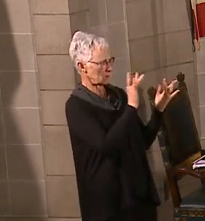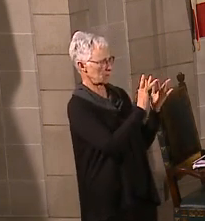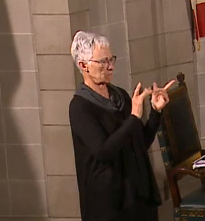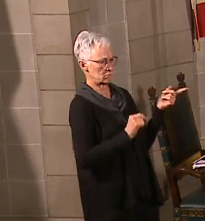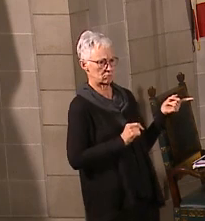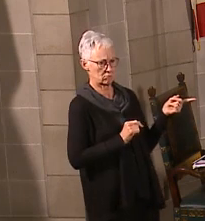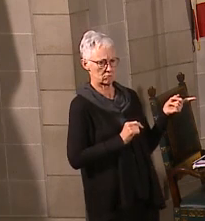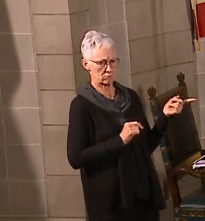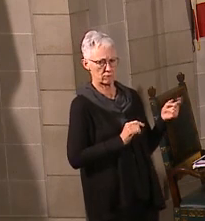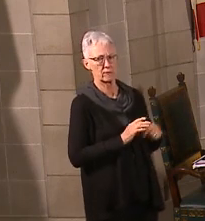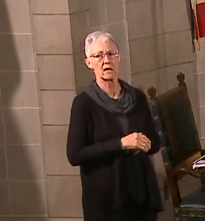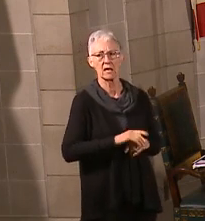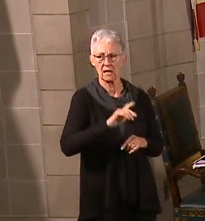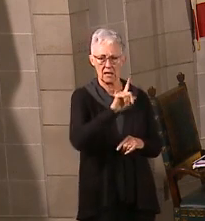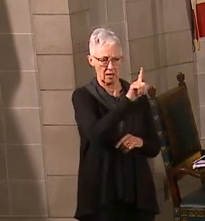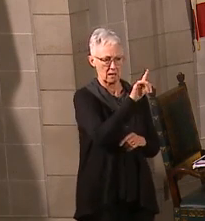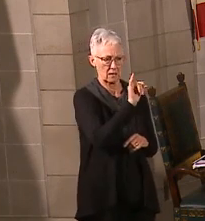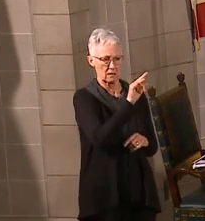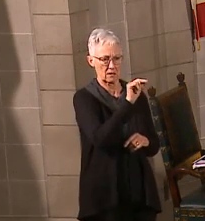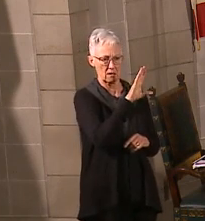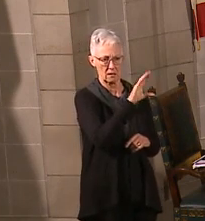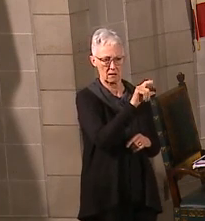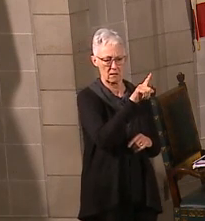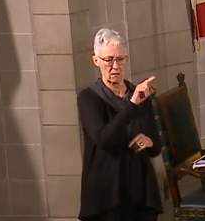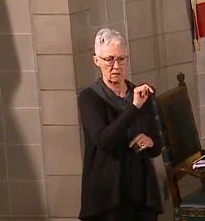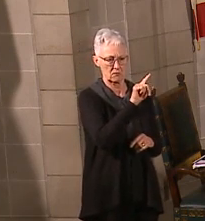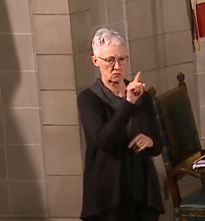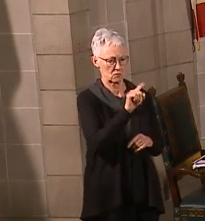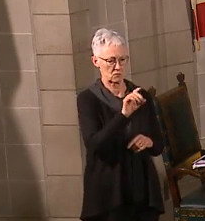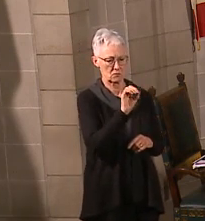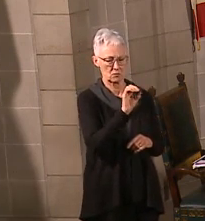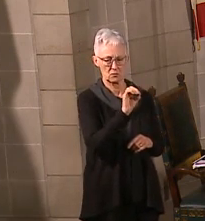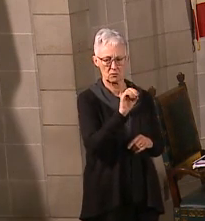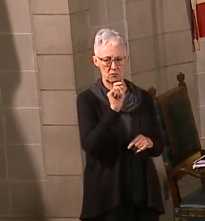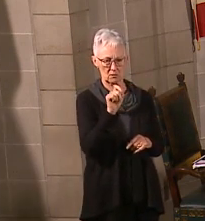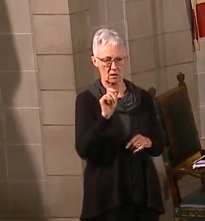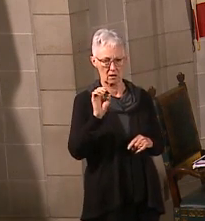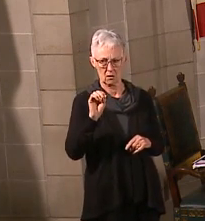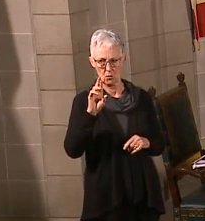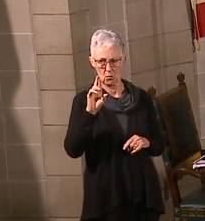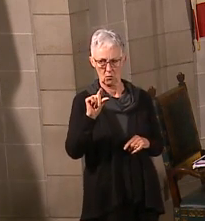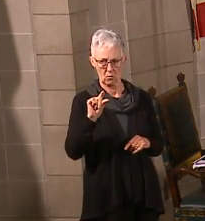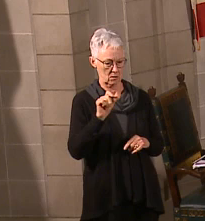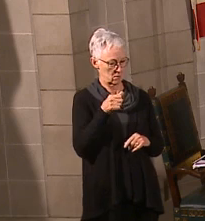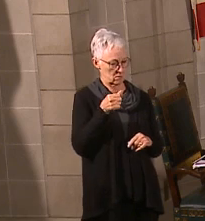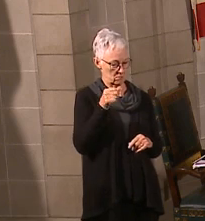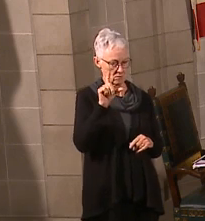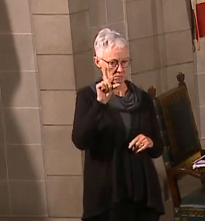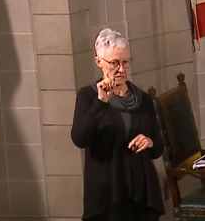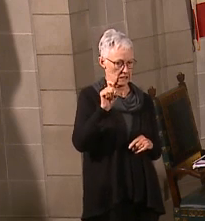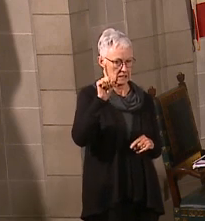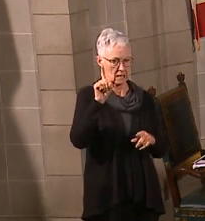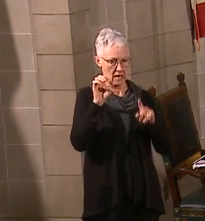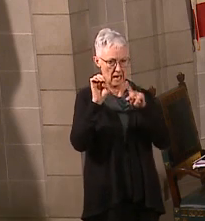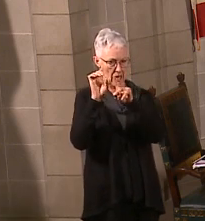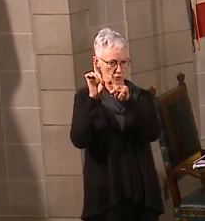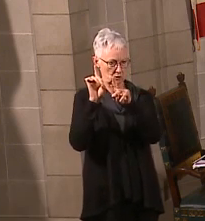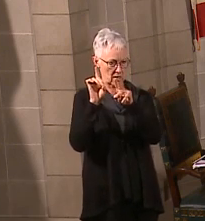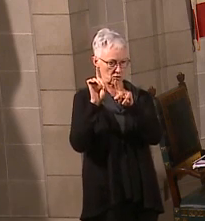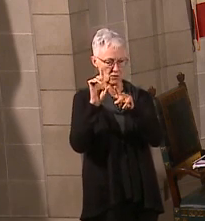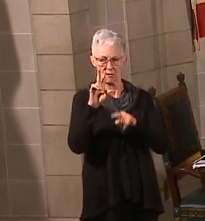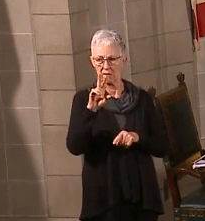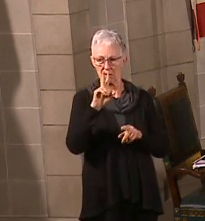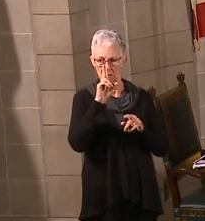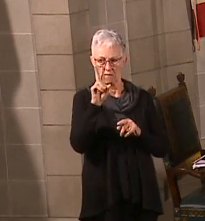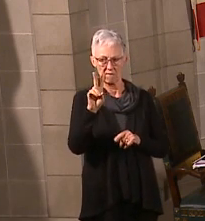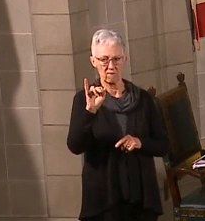go to lincolnzoo.org. lincolnzoo.org. Just click right on there, education, virtual tours, sign up. It's so easy to